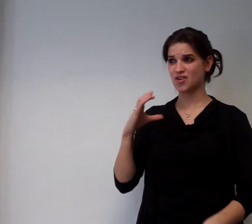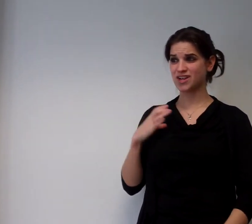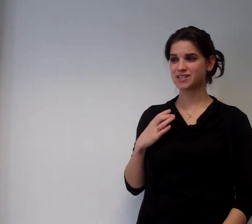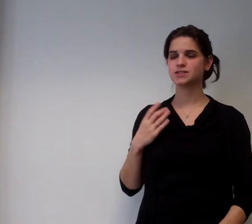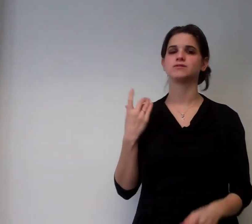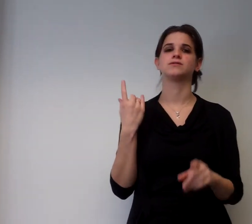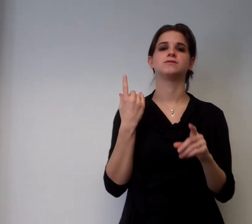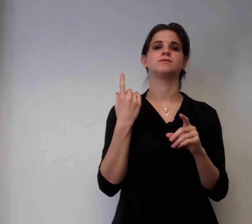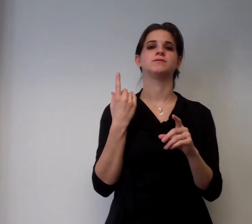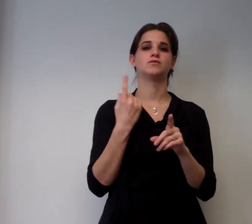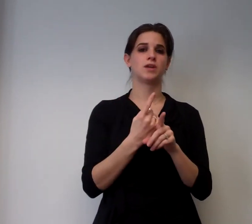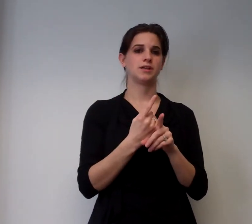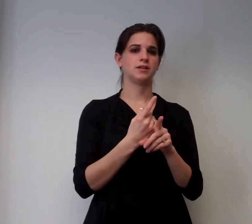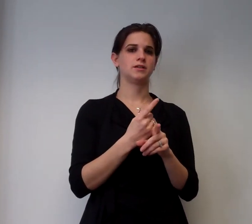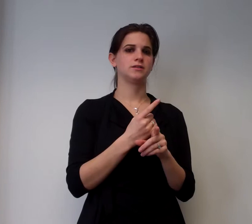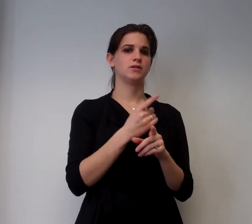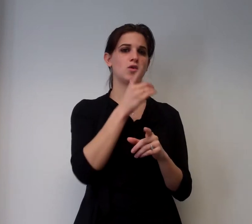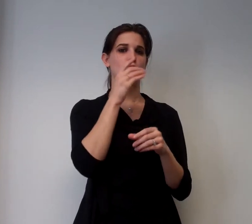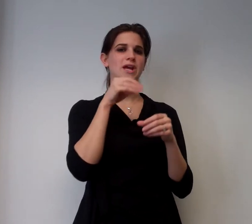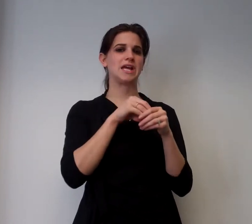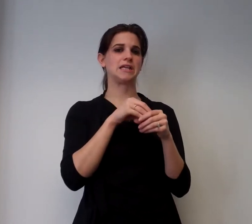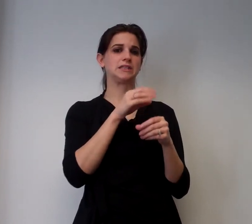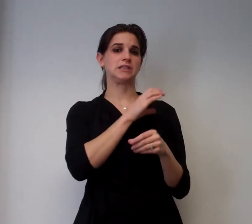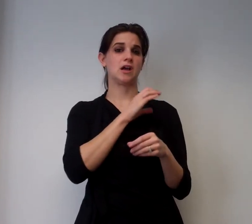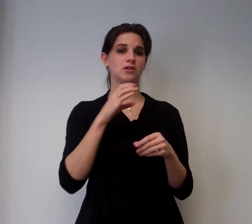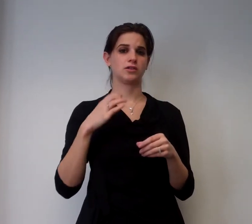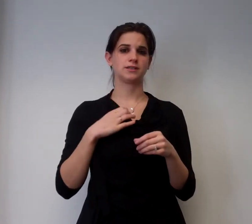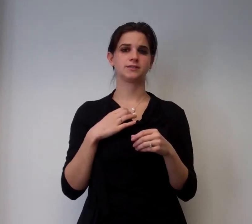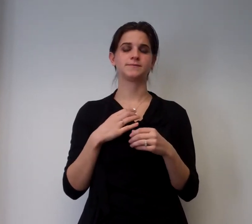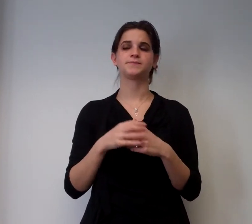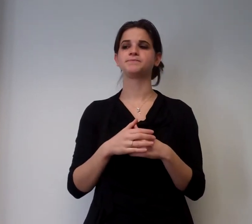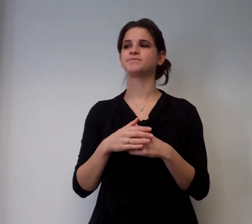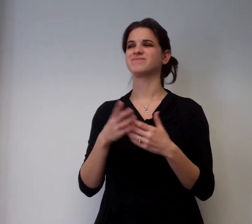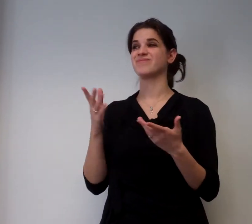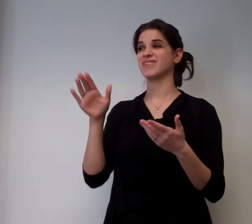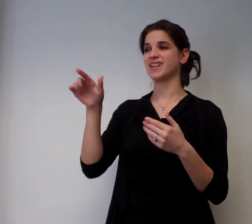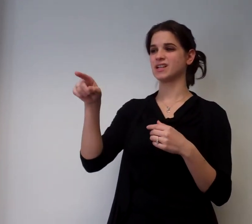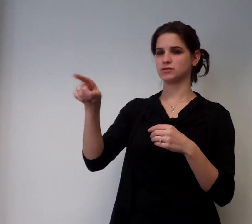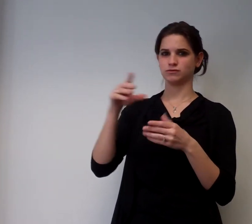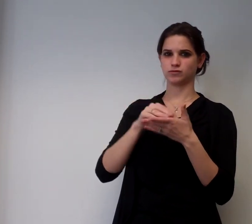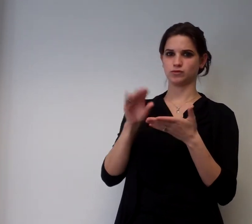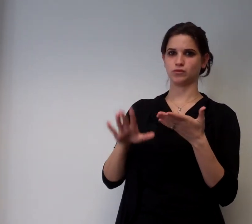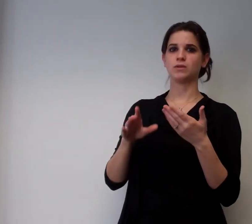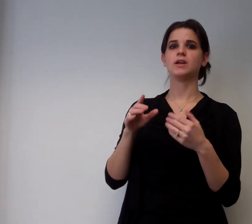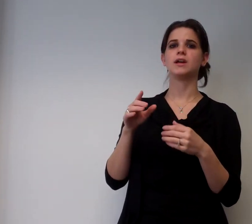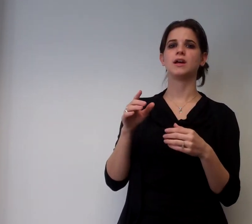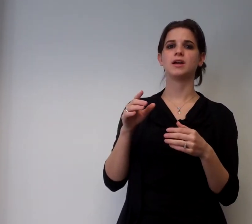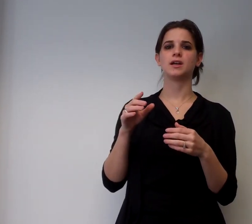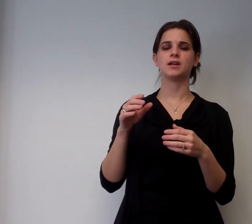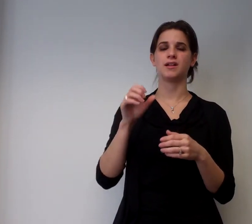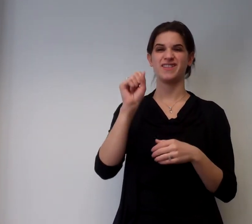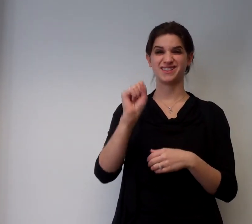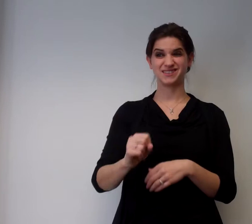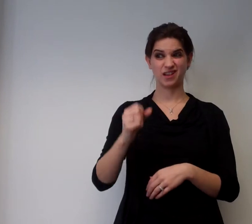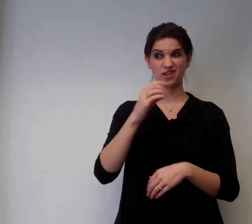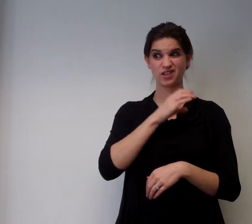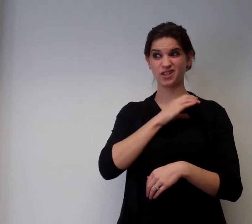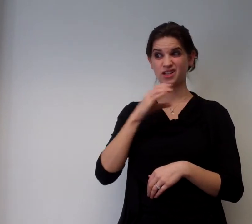it? The Southern senators? Okay, largely it was the Southern senators. Many of the Southern senators who were